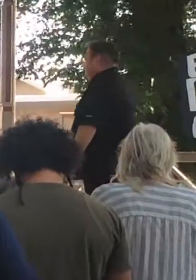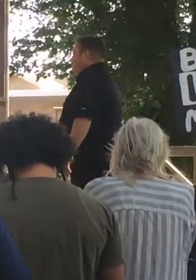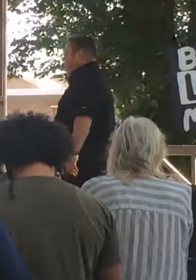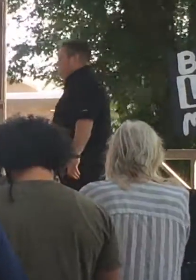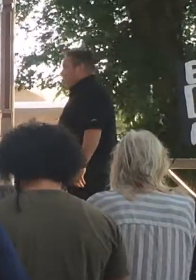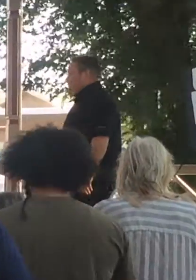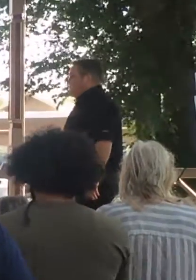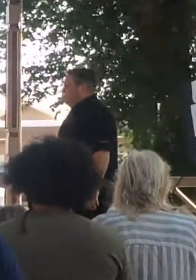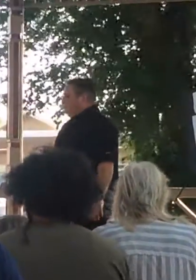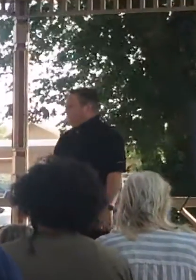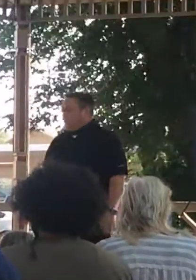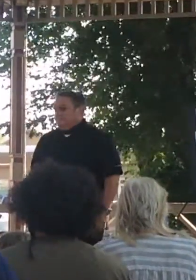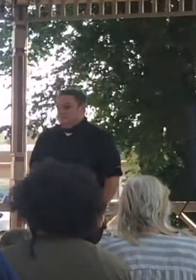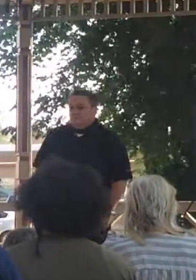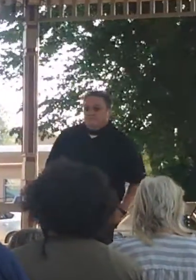on that.